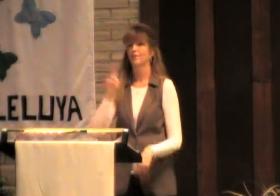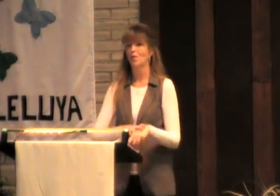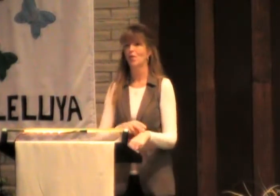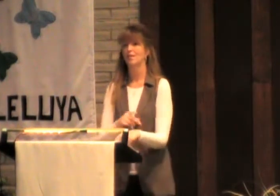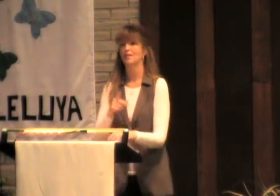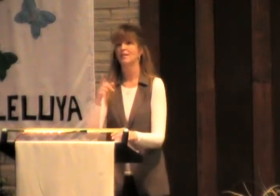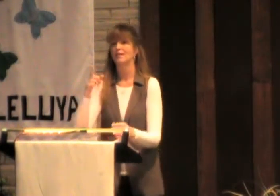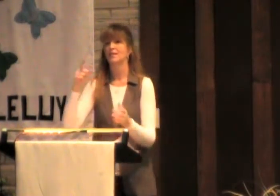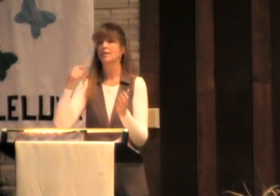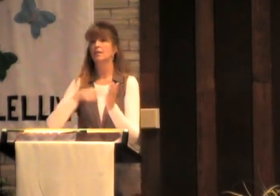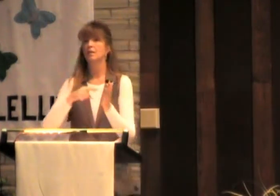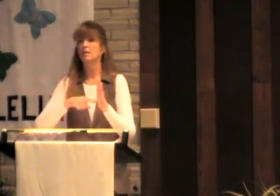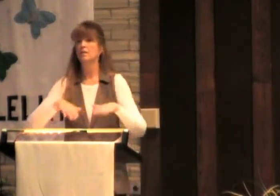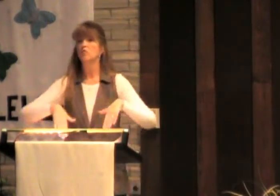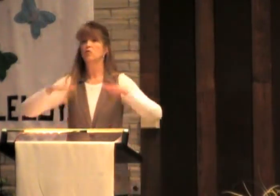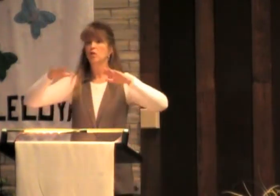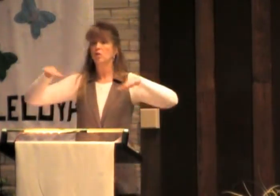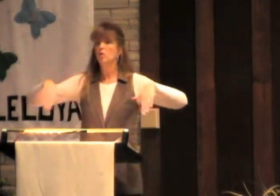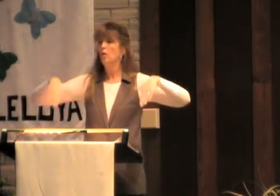Skipping church, yeah, of course.